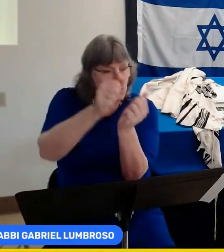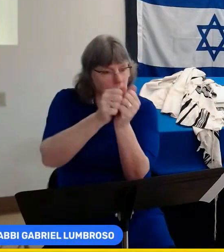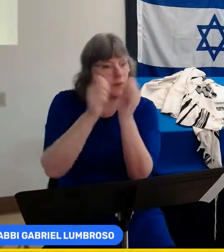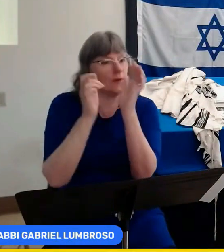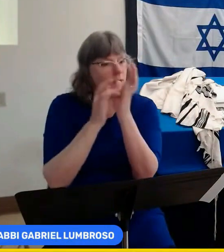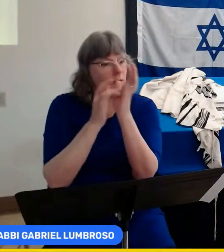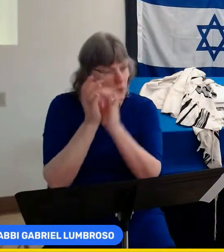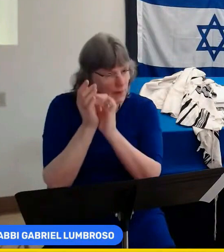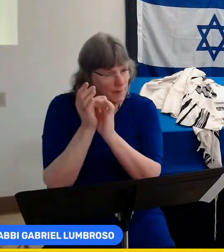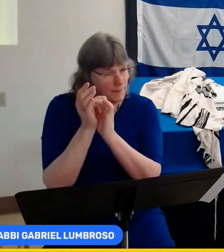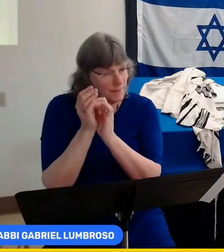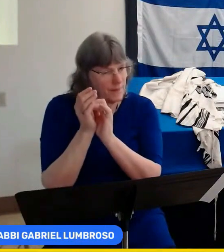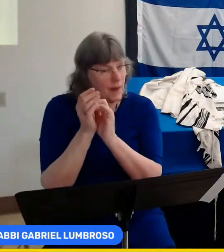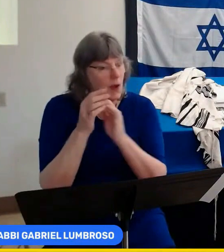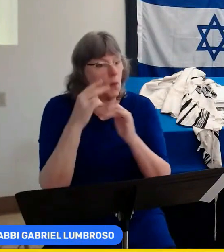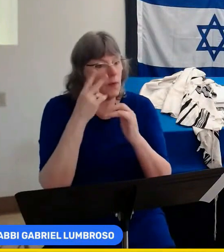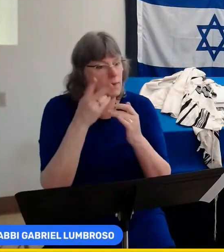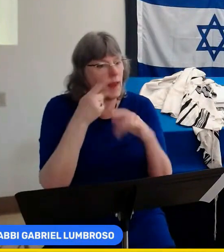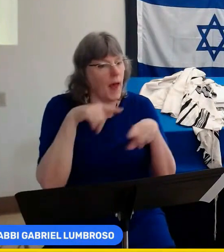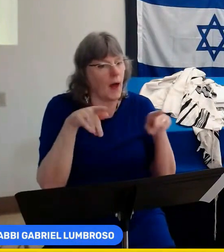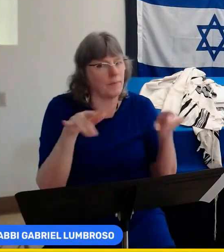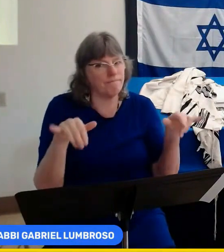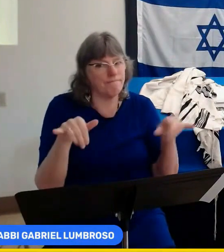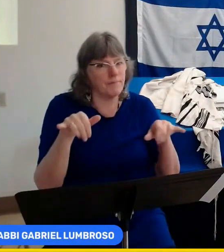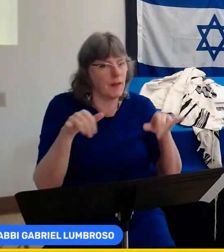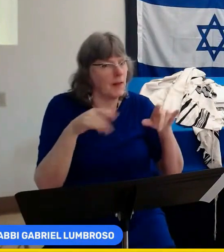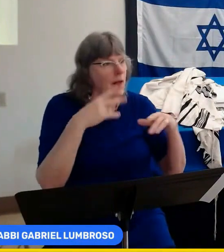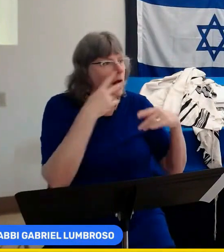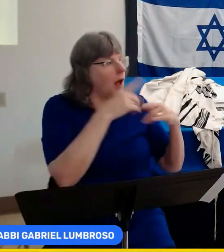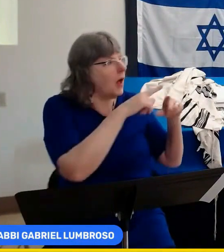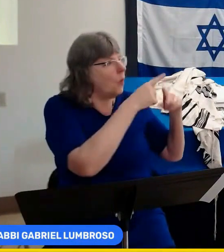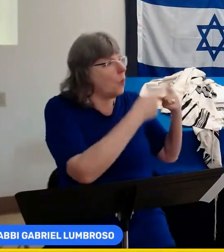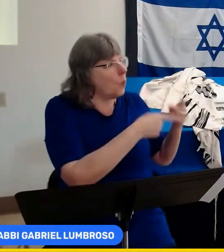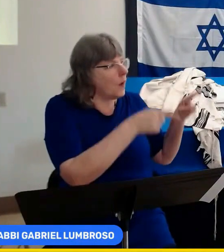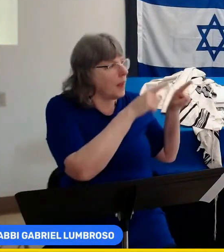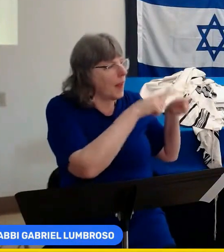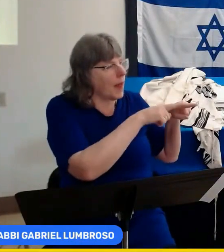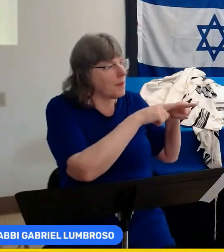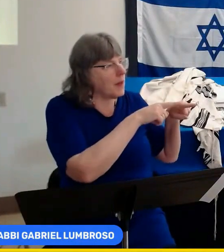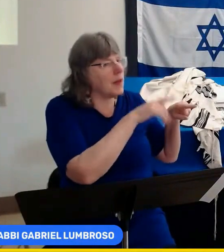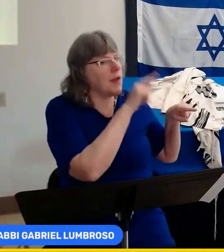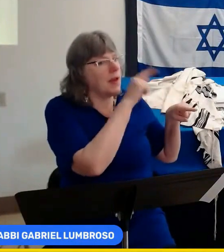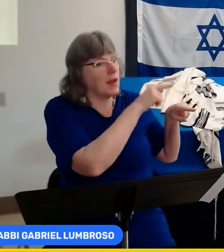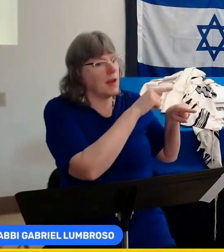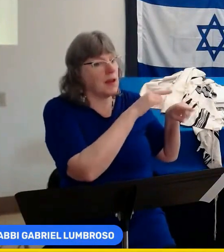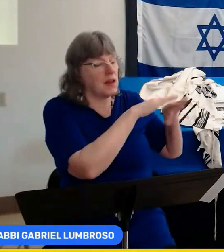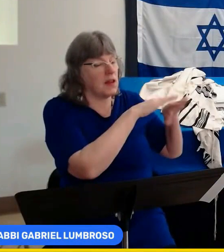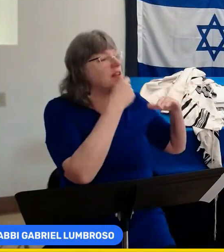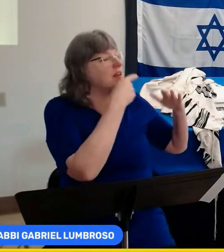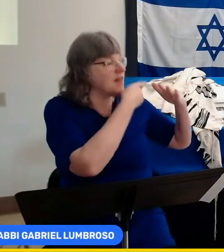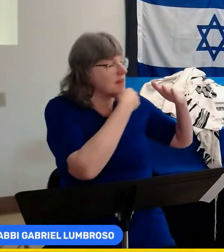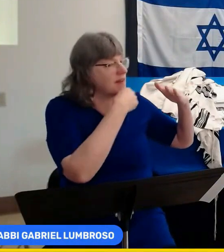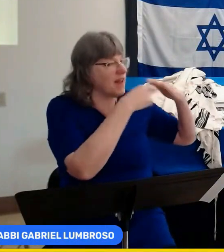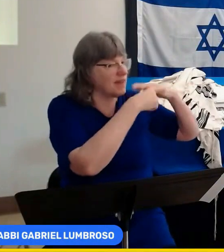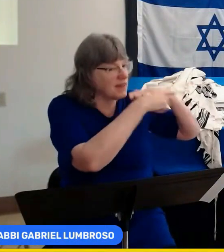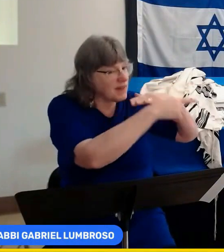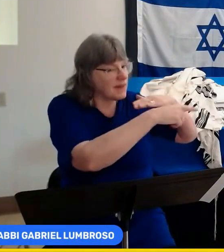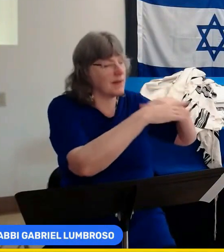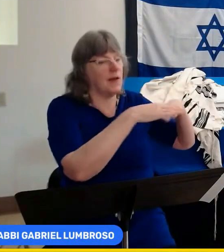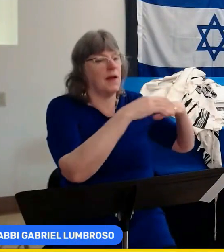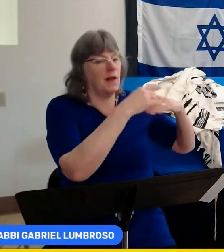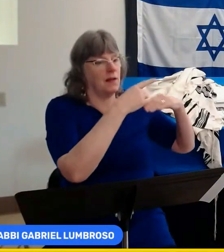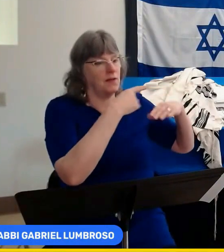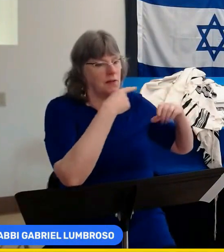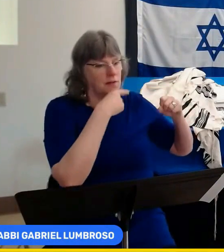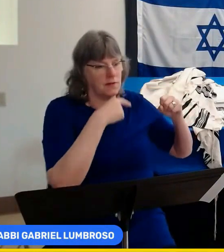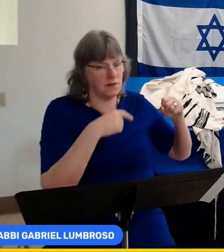the last Seder and all that, be these things that the writer of Hebrews said Moshe gave witness to that would be divulged? Do you say divulge